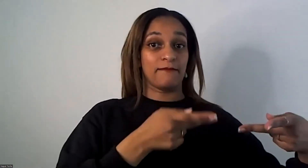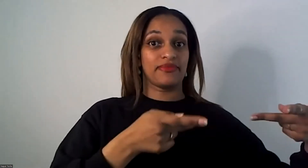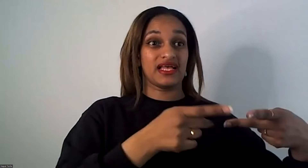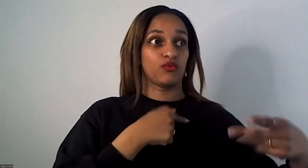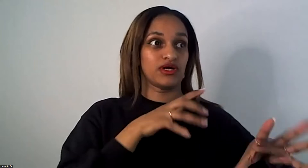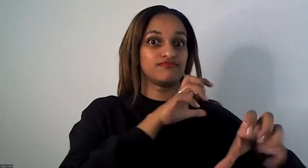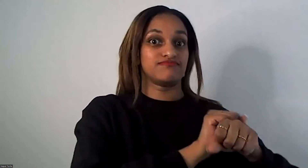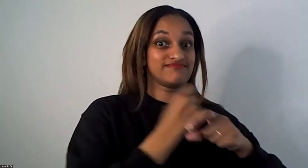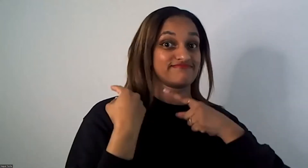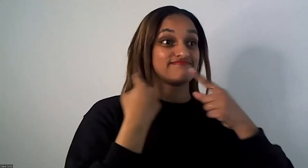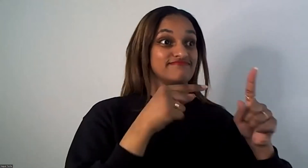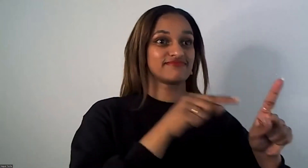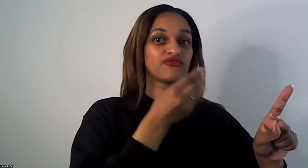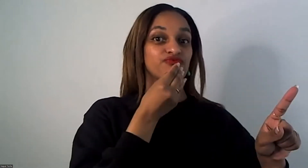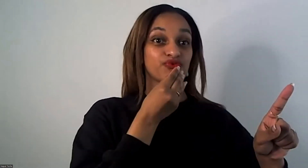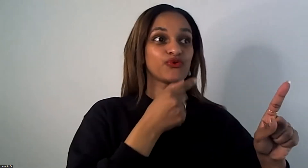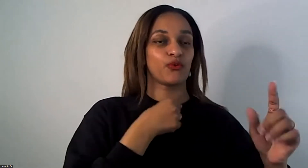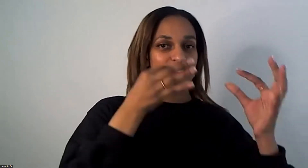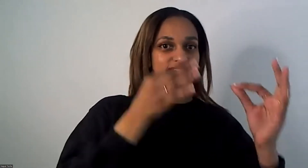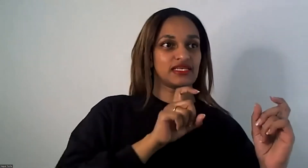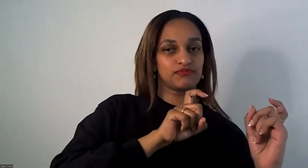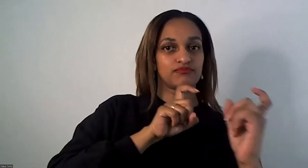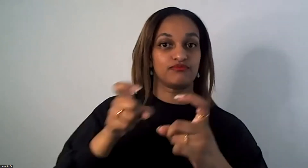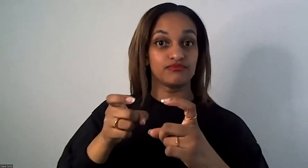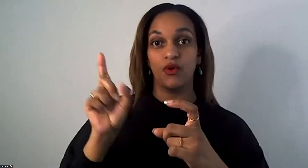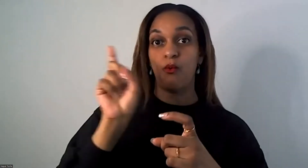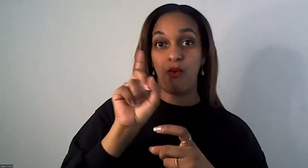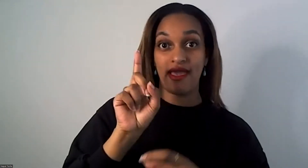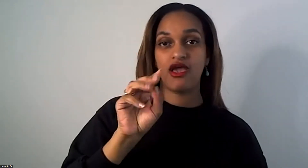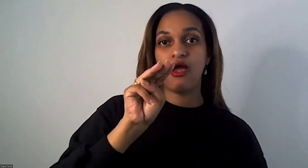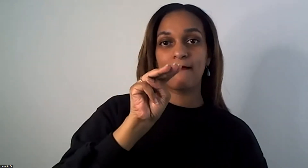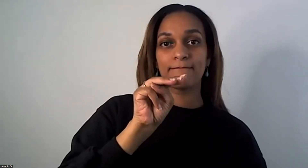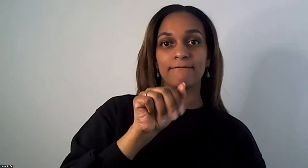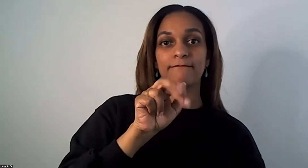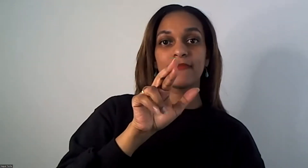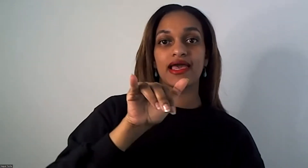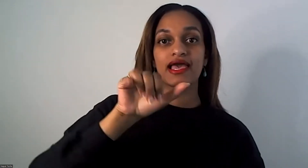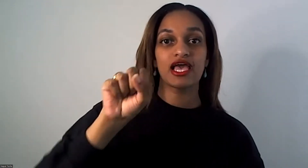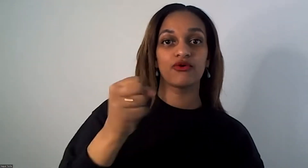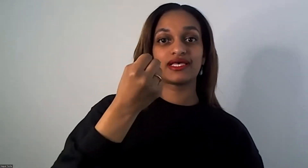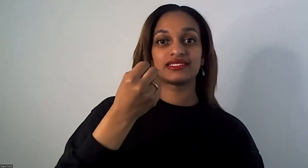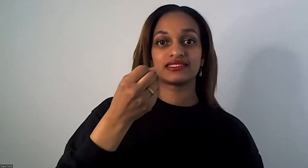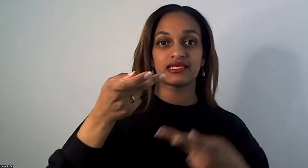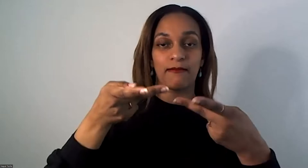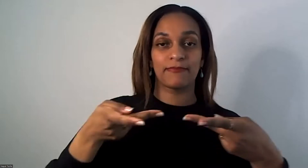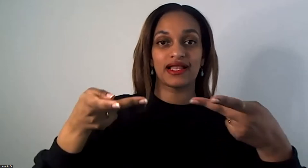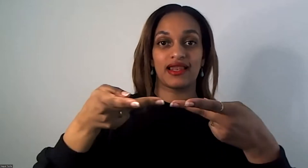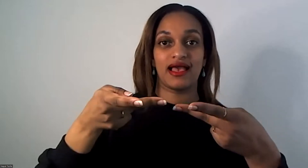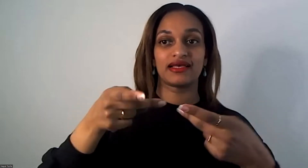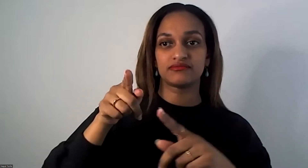that also included donating food to Mary's Place. To learn more about Mary's Place, please check out